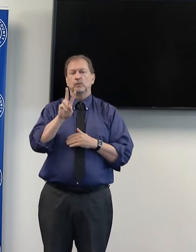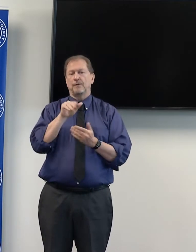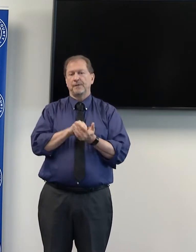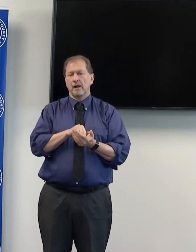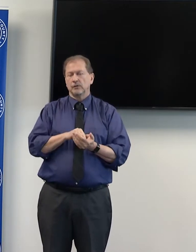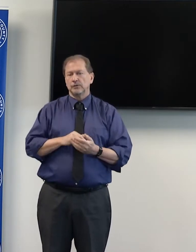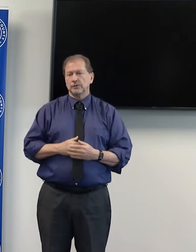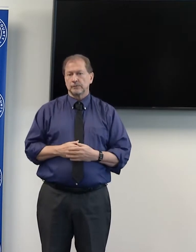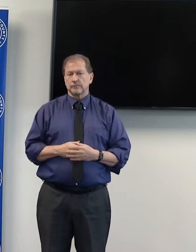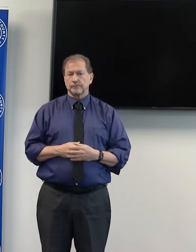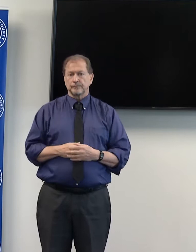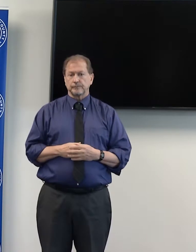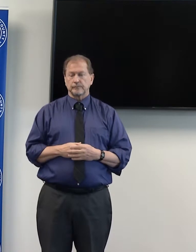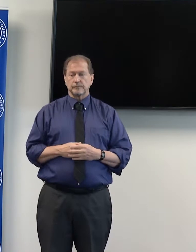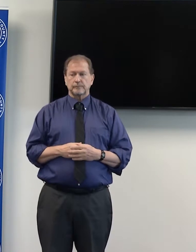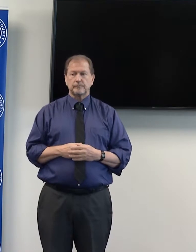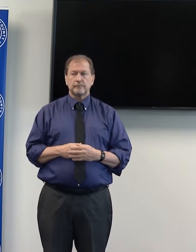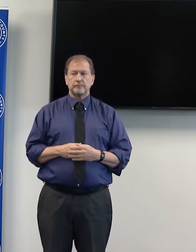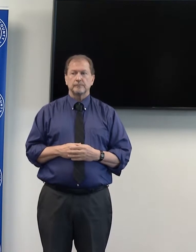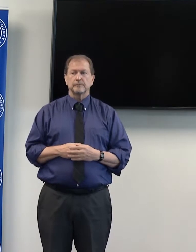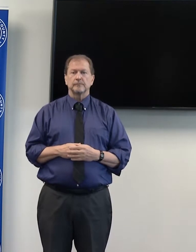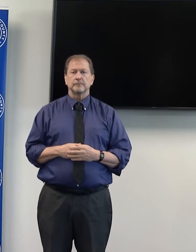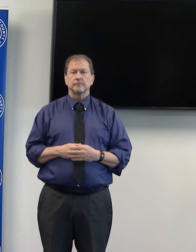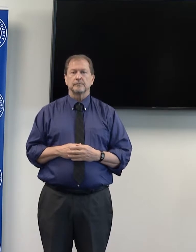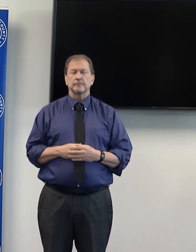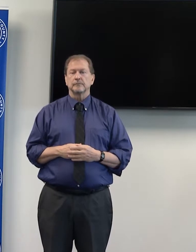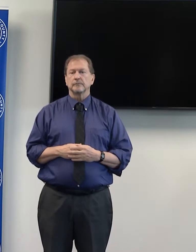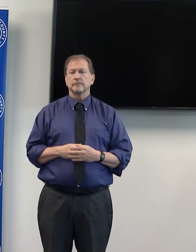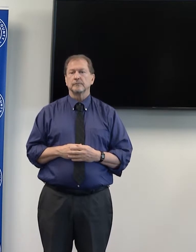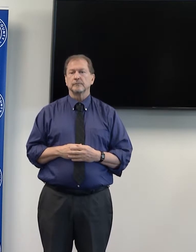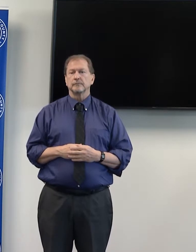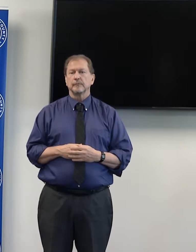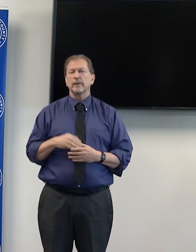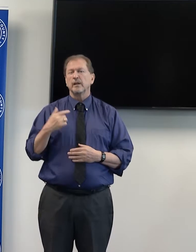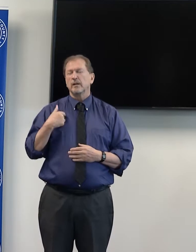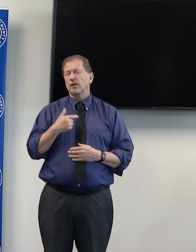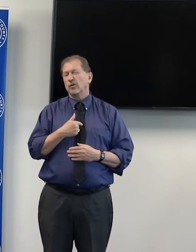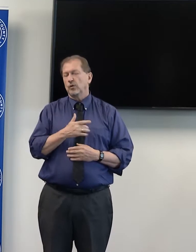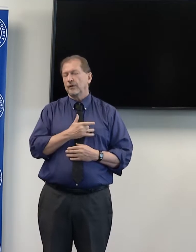as far as the ones we're seeing, I think we're planning on another